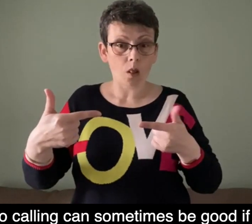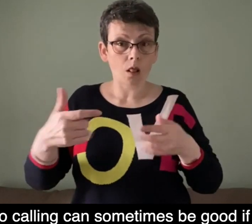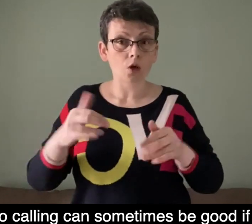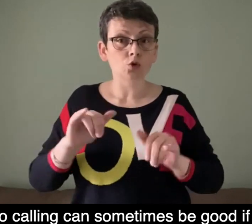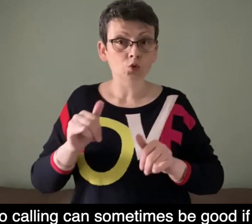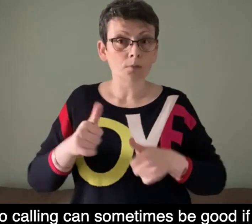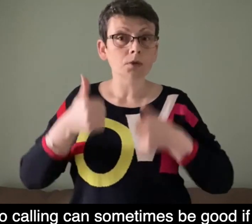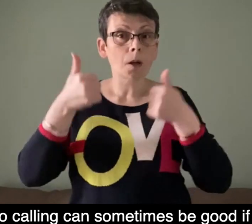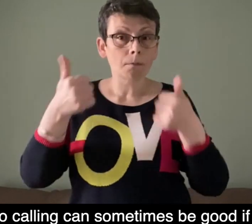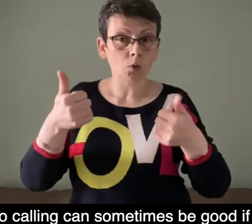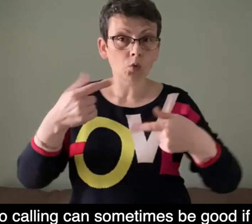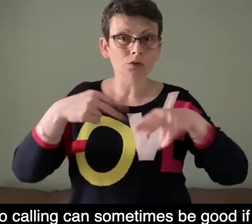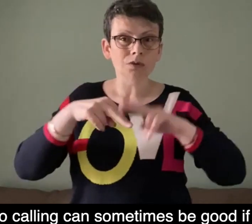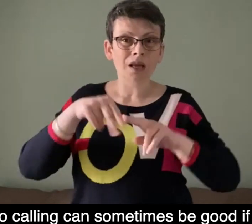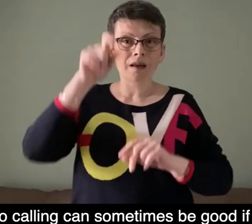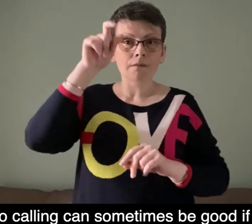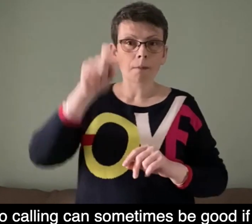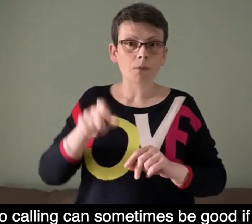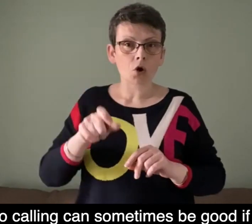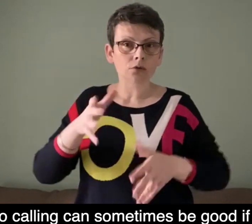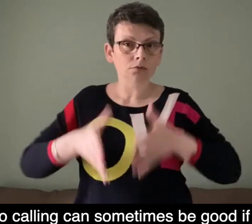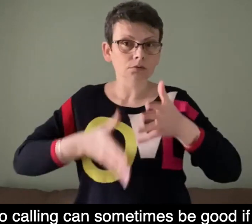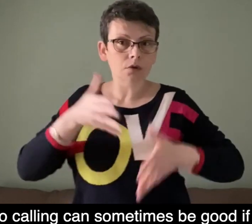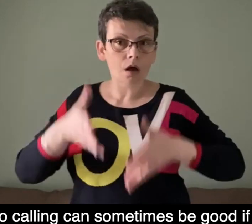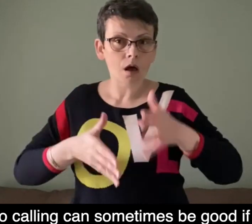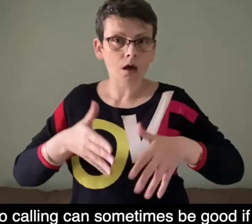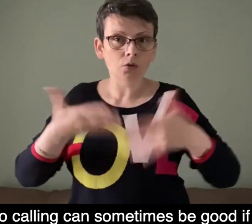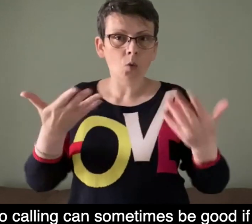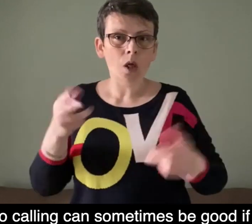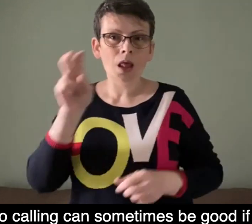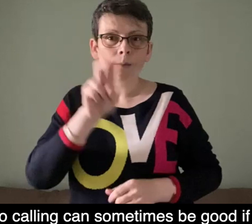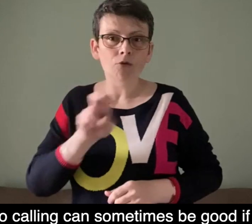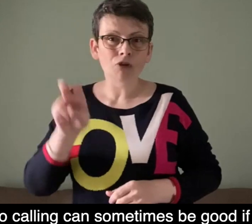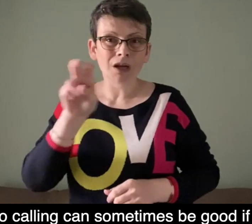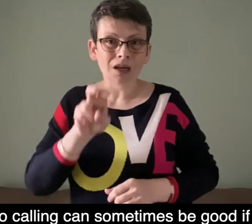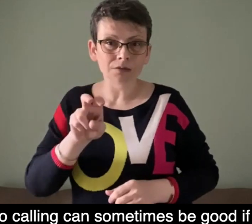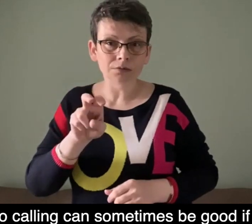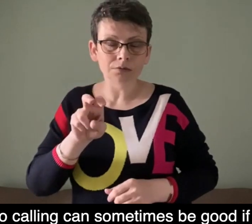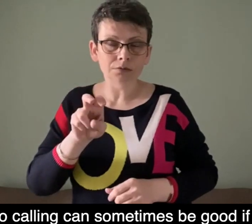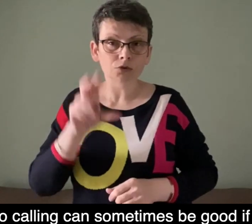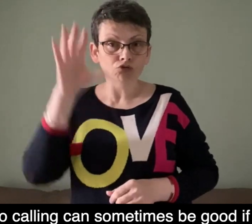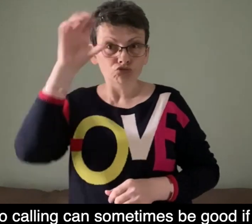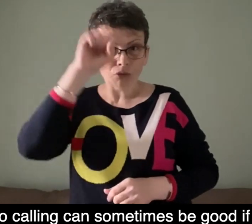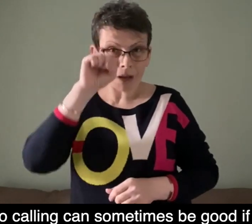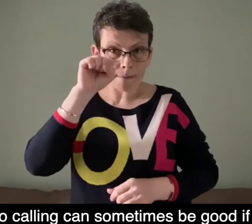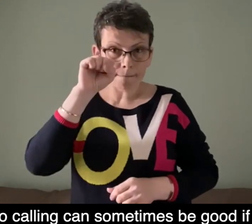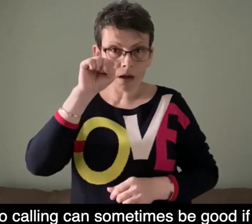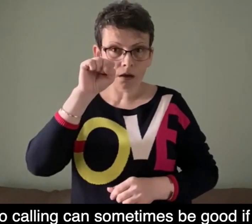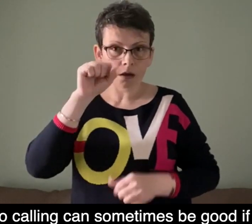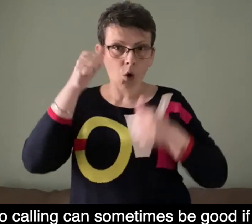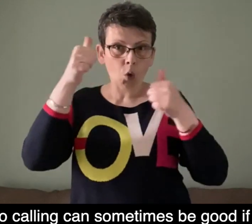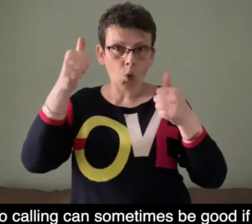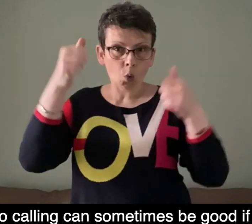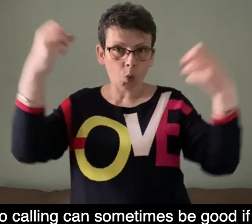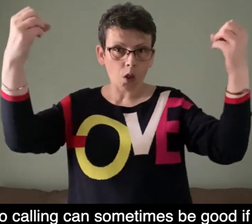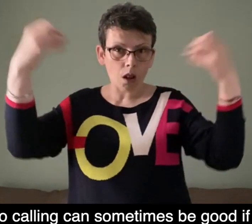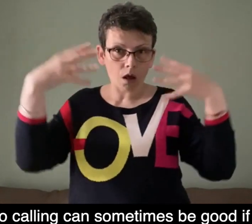Video calling can sometimes be good if we use sign language or lip reading. Just remember to keep your